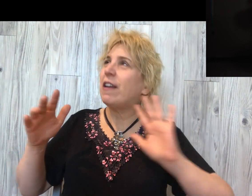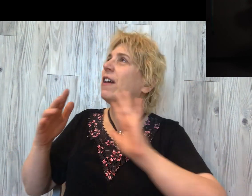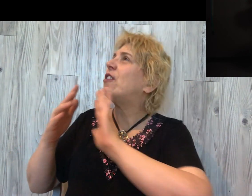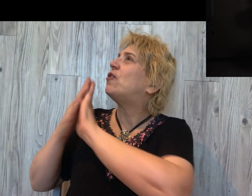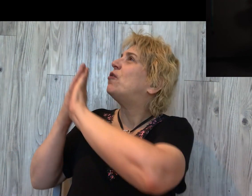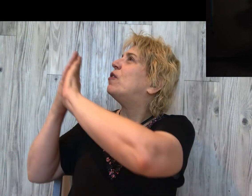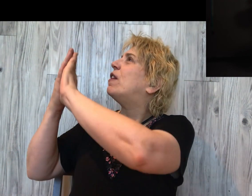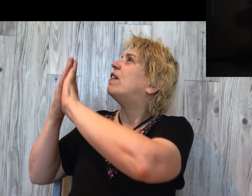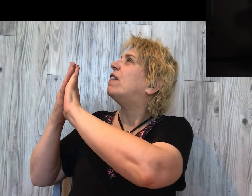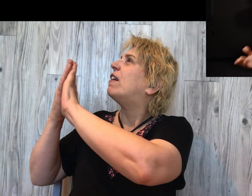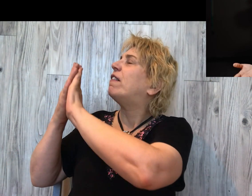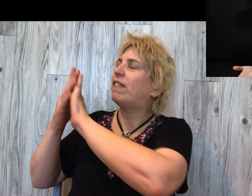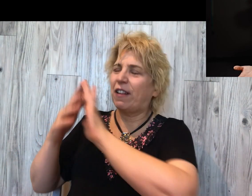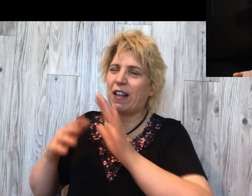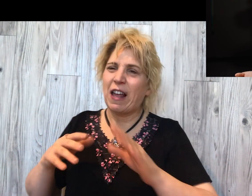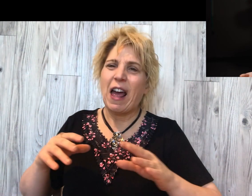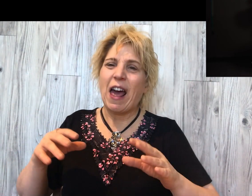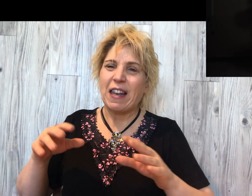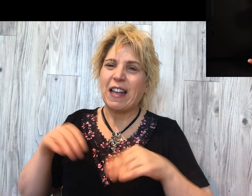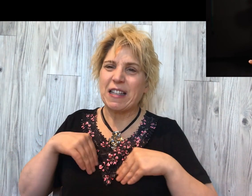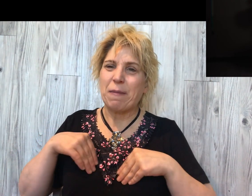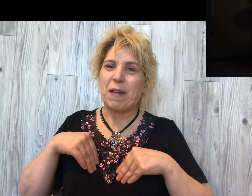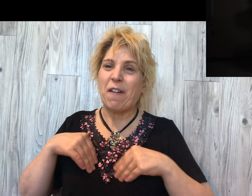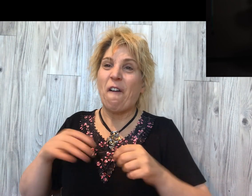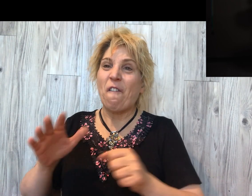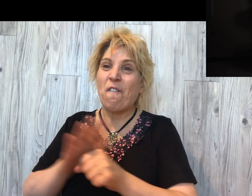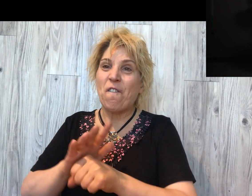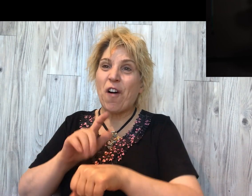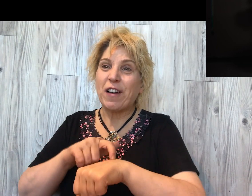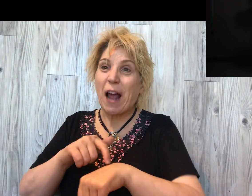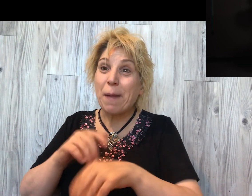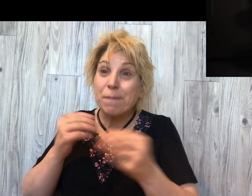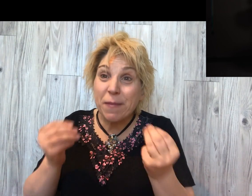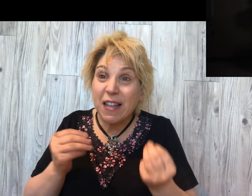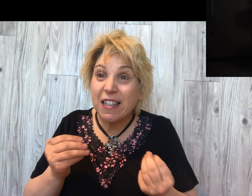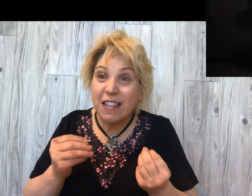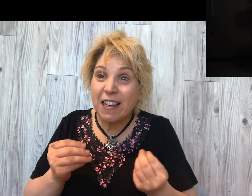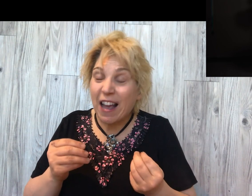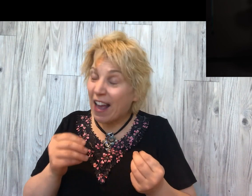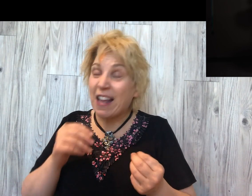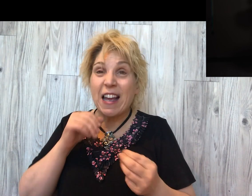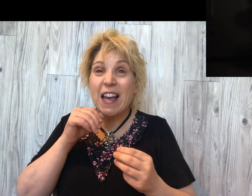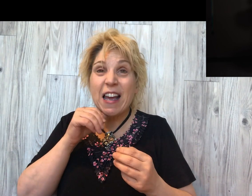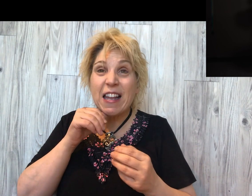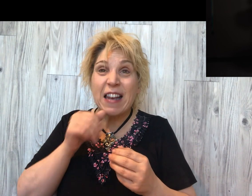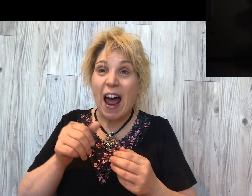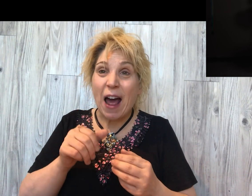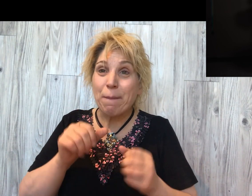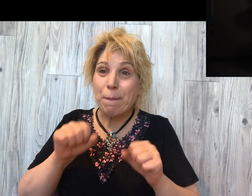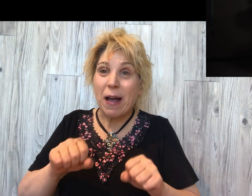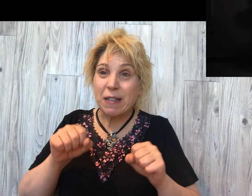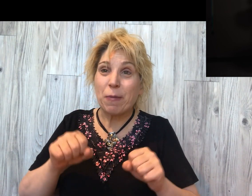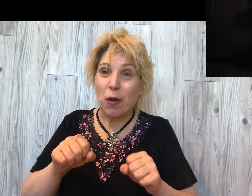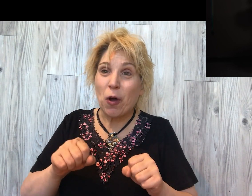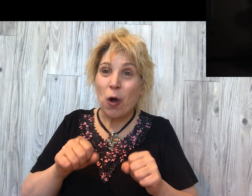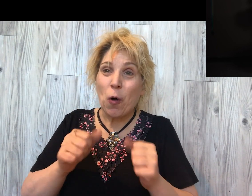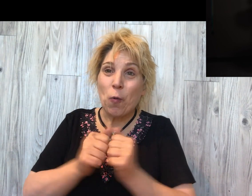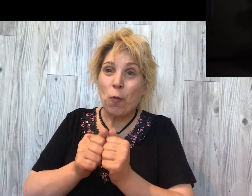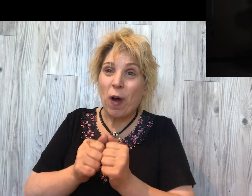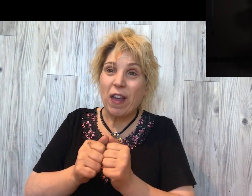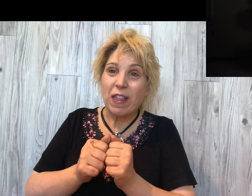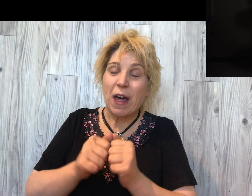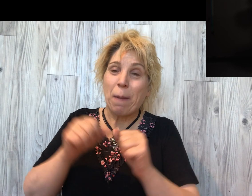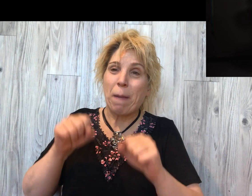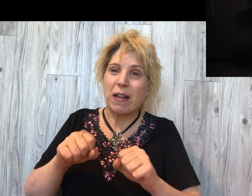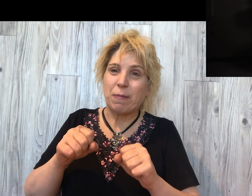to Christ. Some who even accepted the call to full-time ministry. That wouldn't have been possible without the generosity